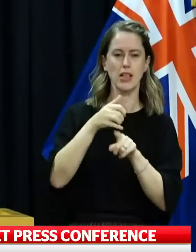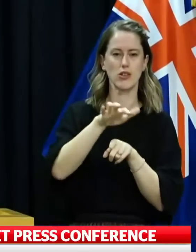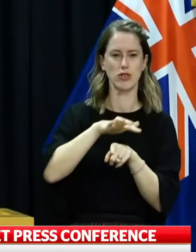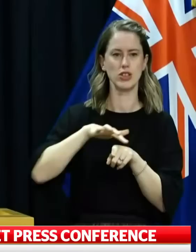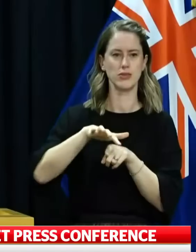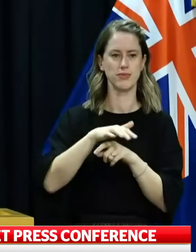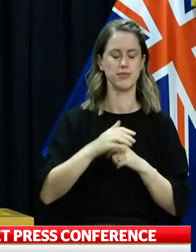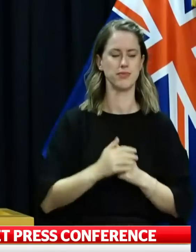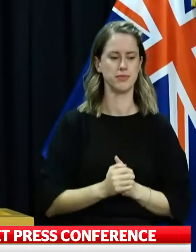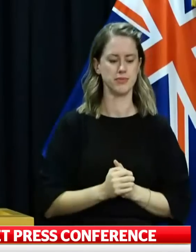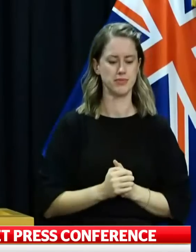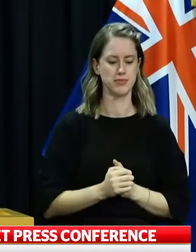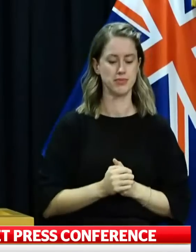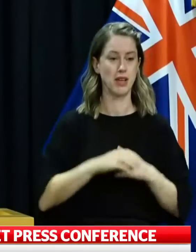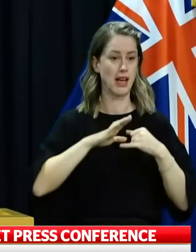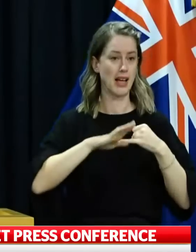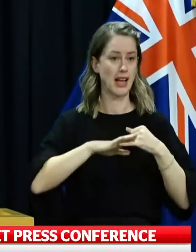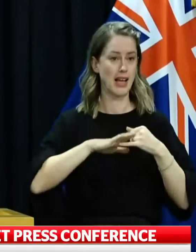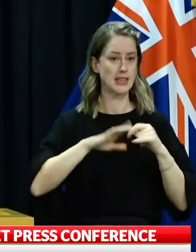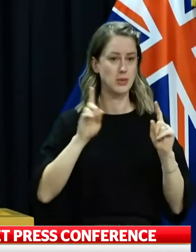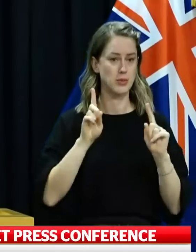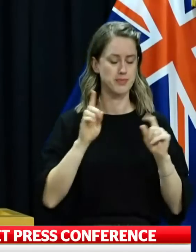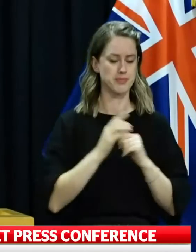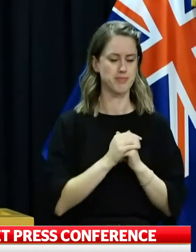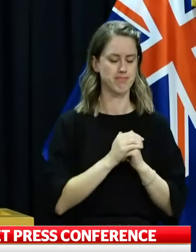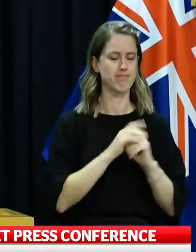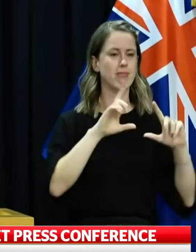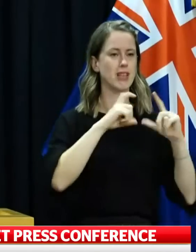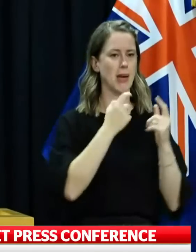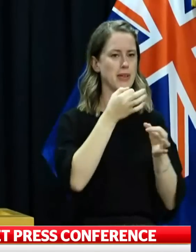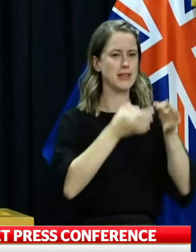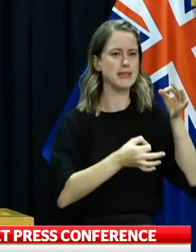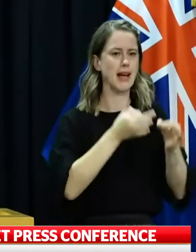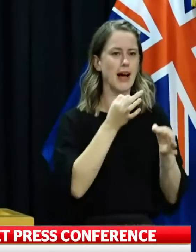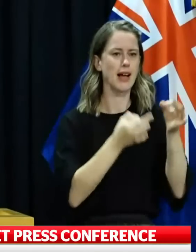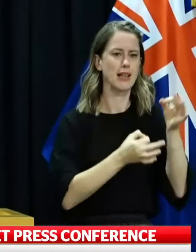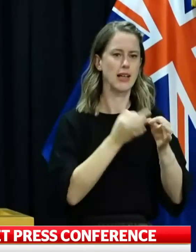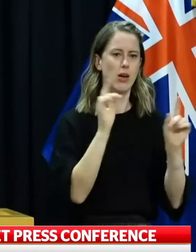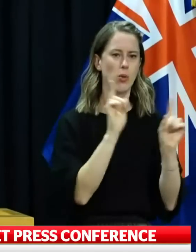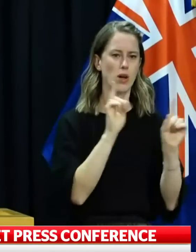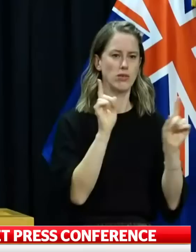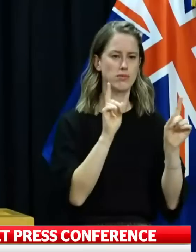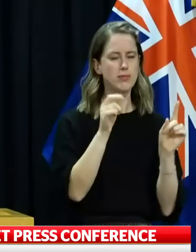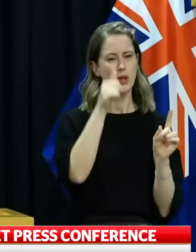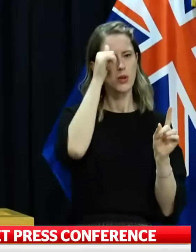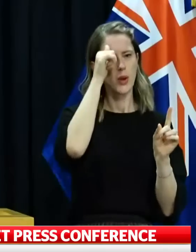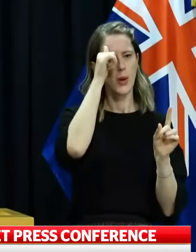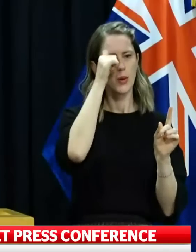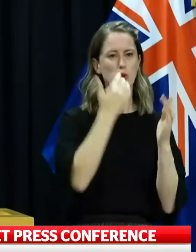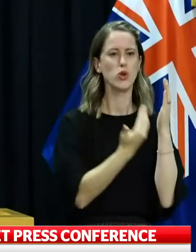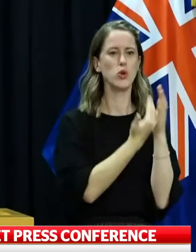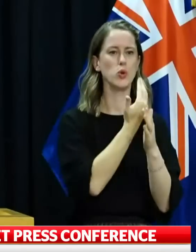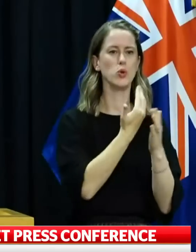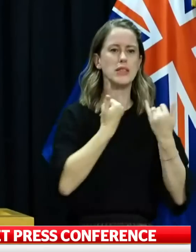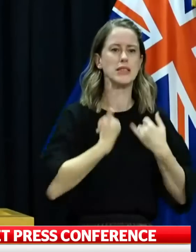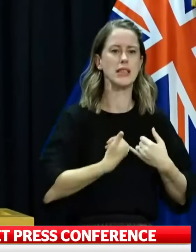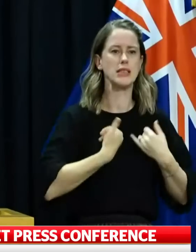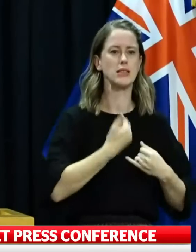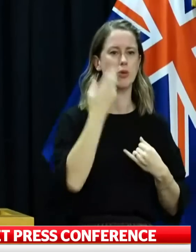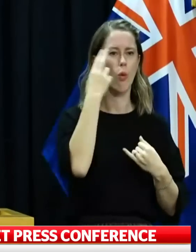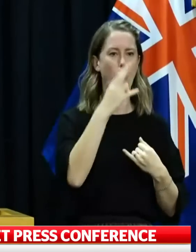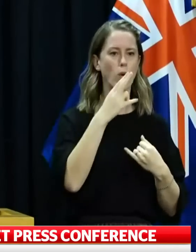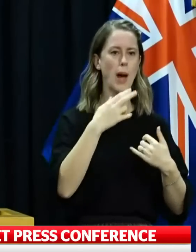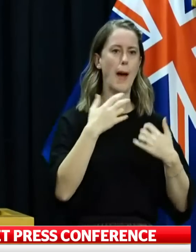region. Finally, Cabinet has also taken the decision today to make monkeypox a notifiable